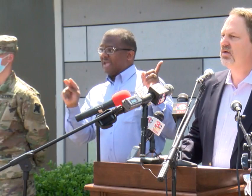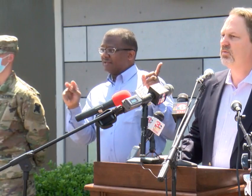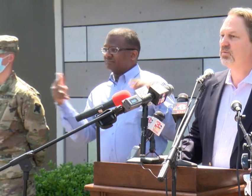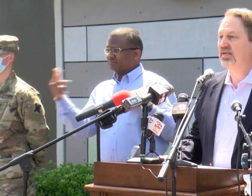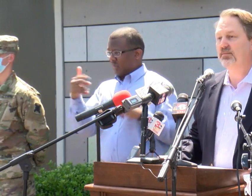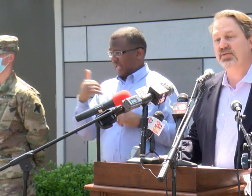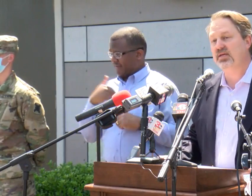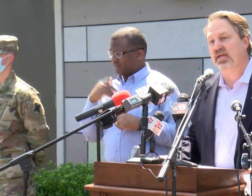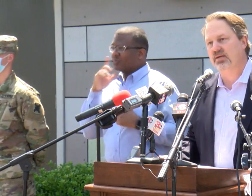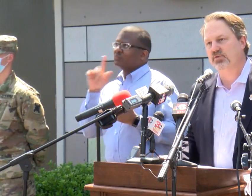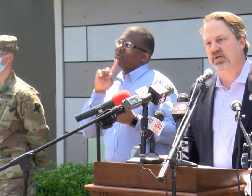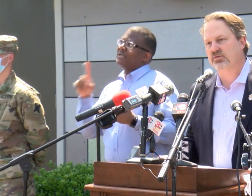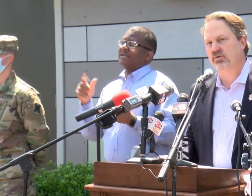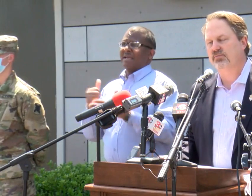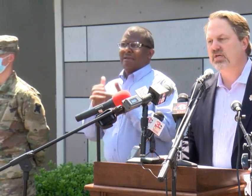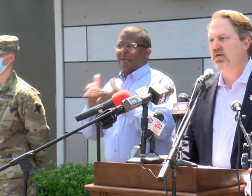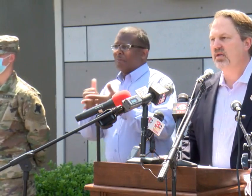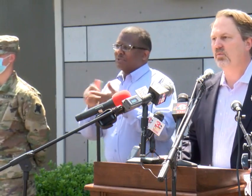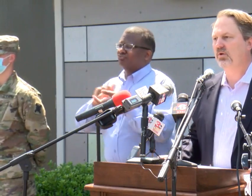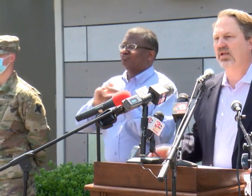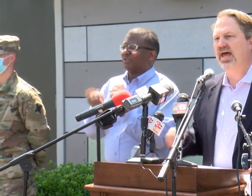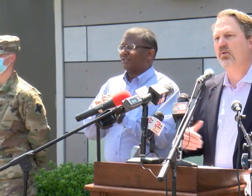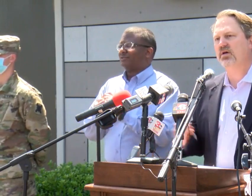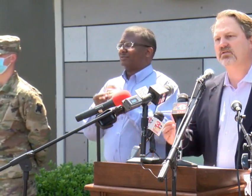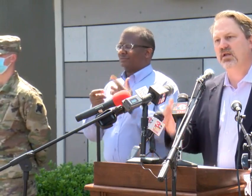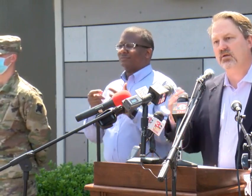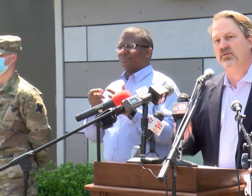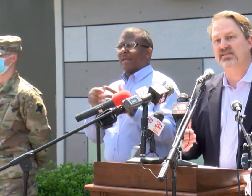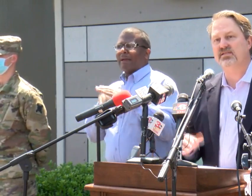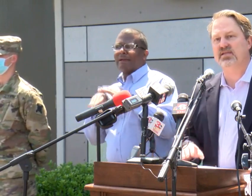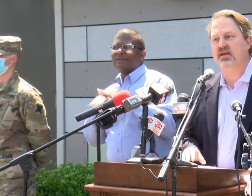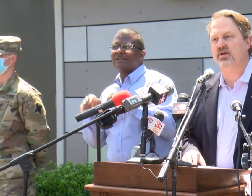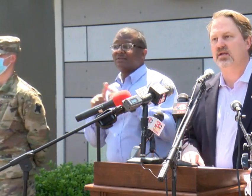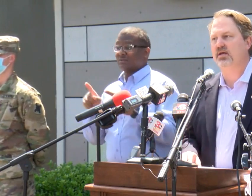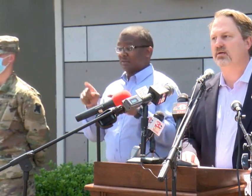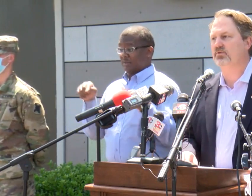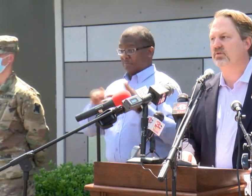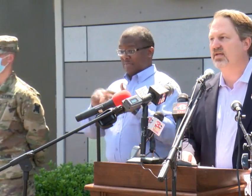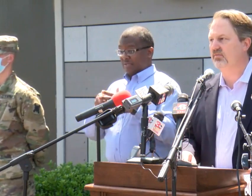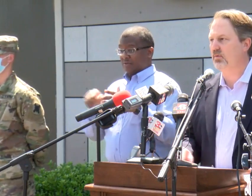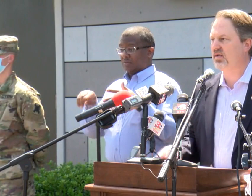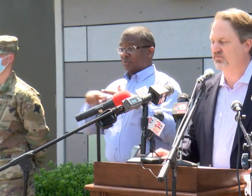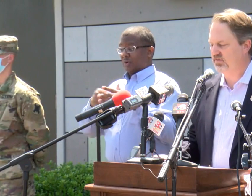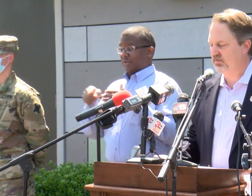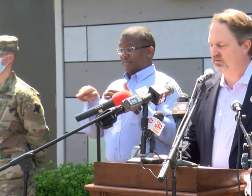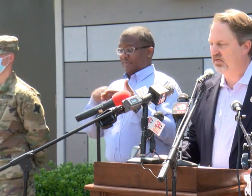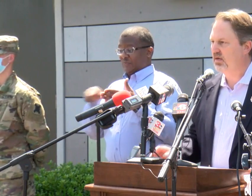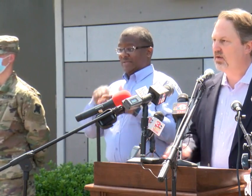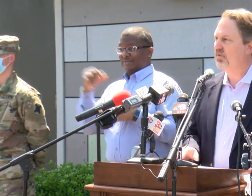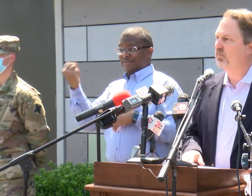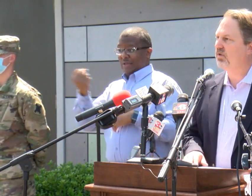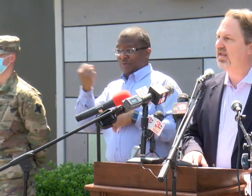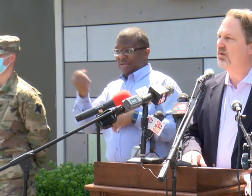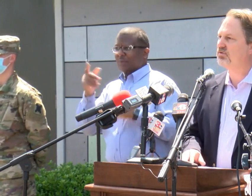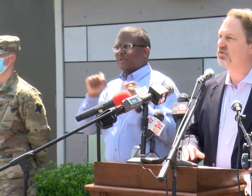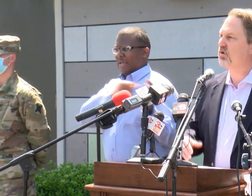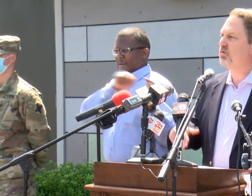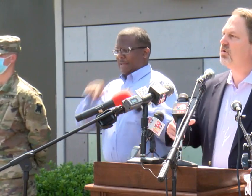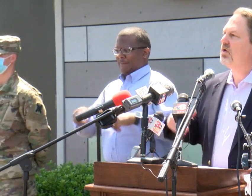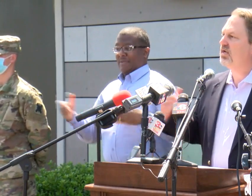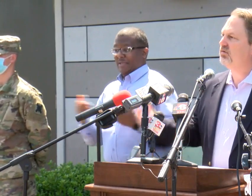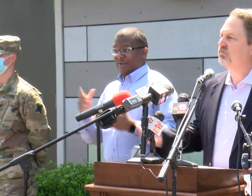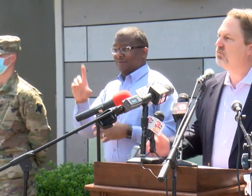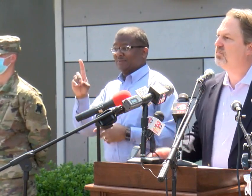program will really be a game changer. It will allow us not only this Saturday to come to the David Raines facility, but it will allow us